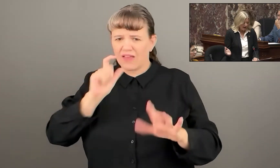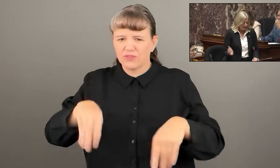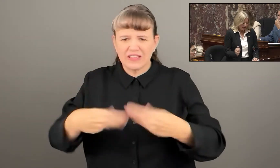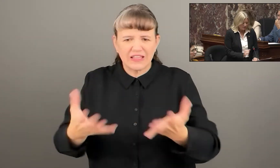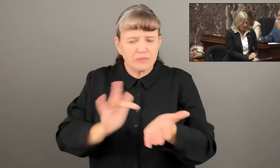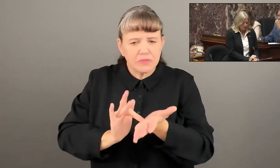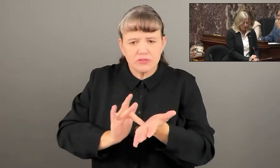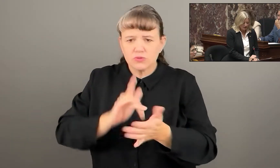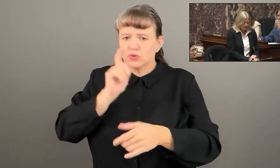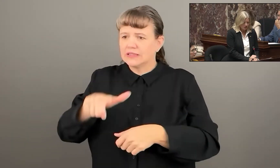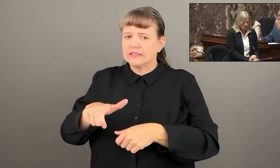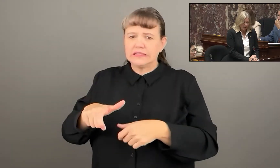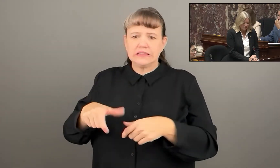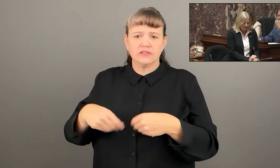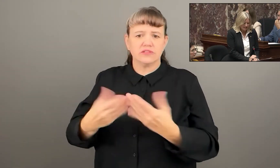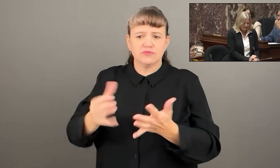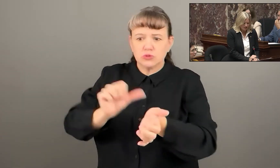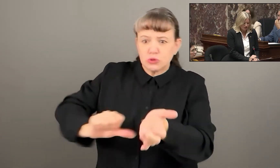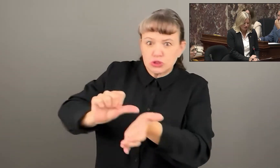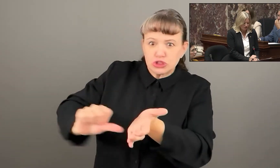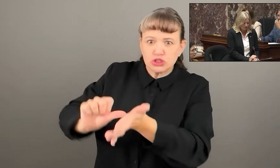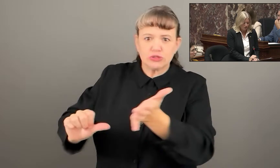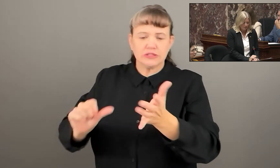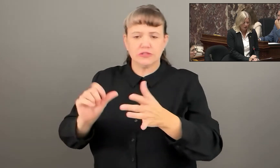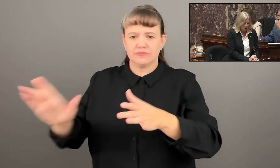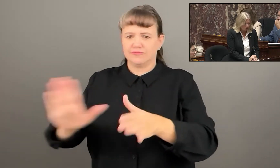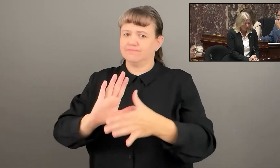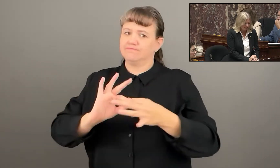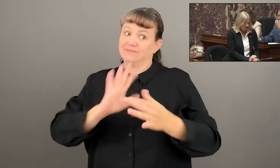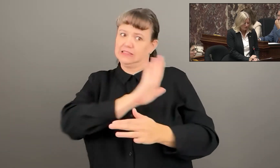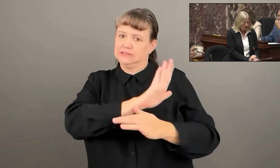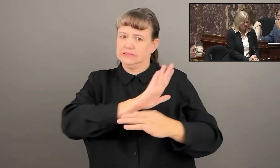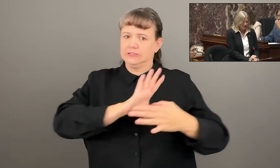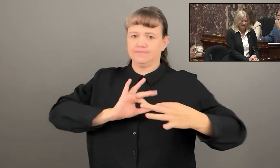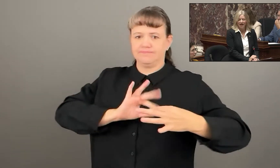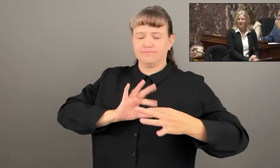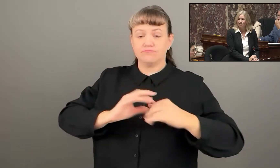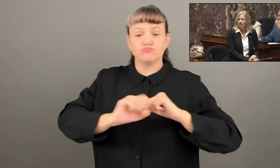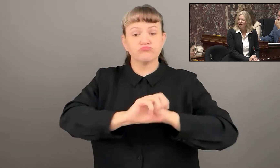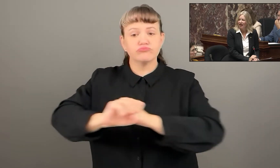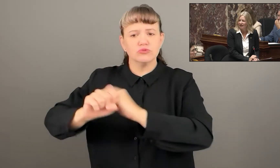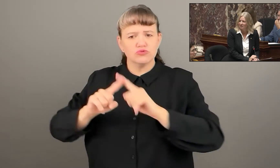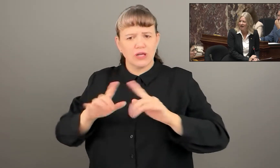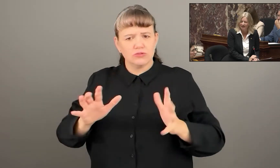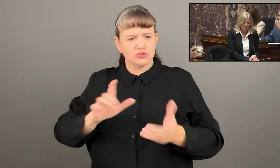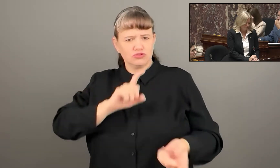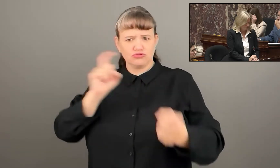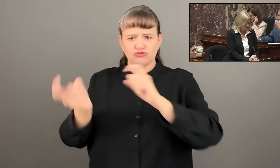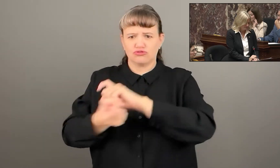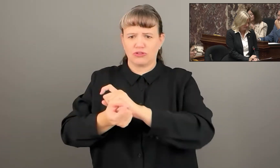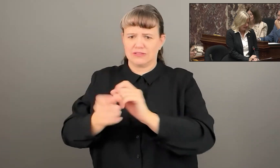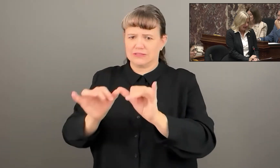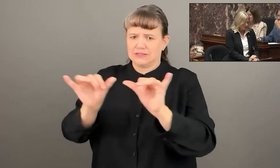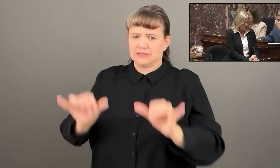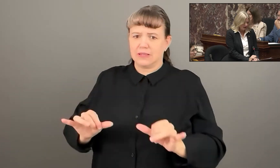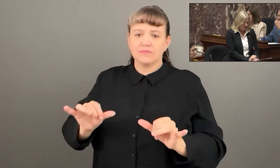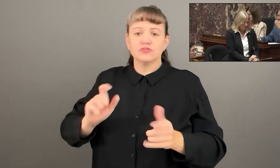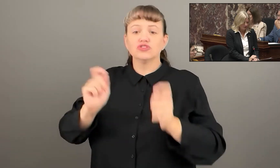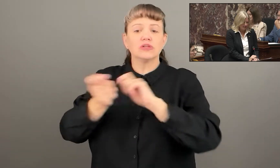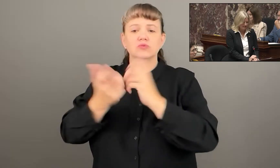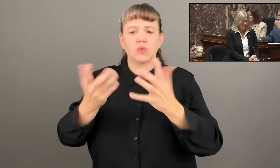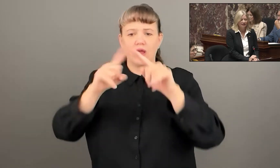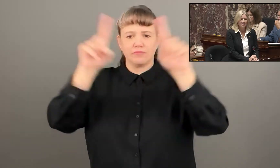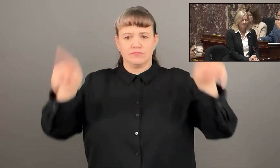One man and a billboard driving institutional reform globally with just signage and a mic. Help me